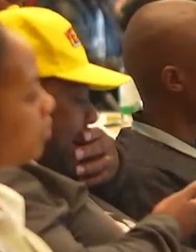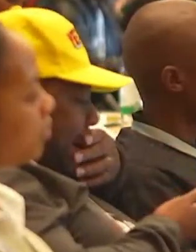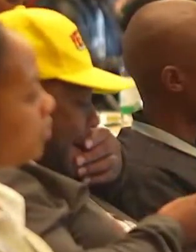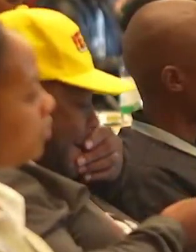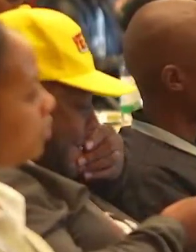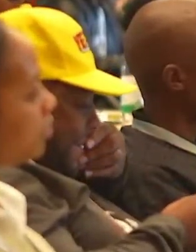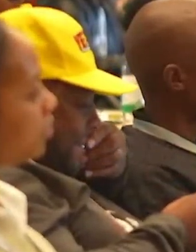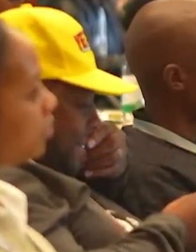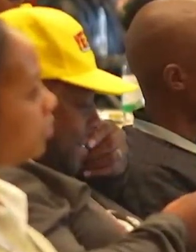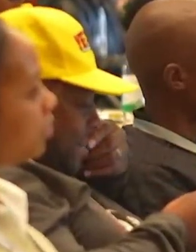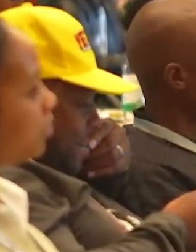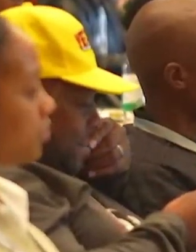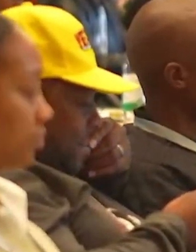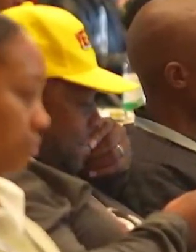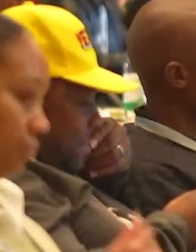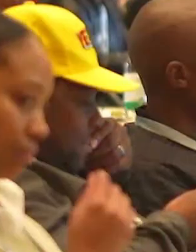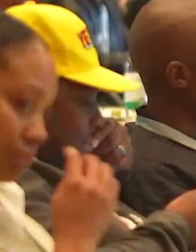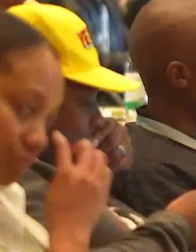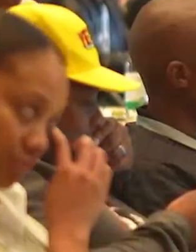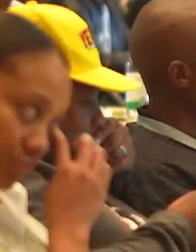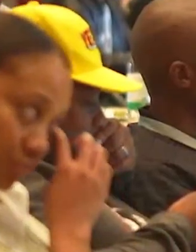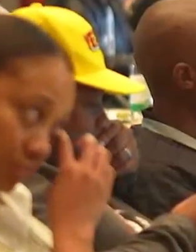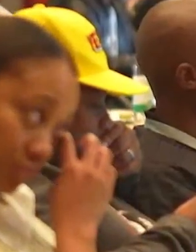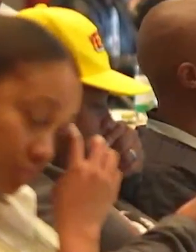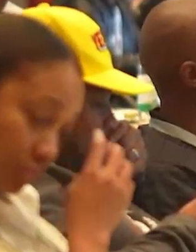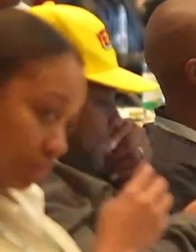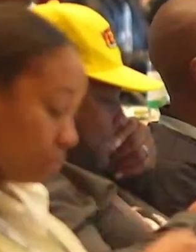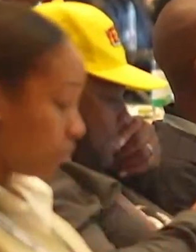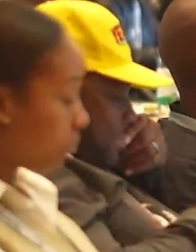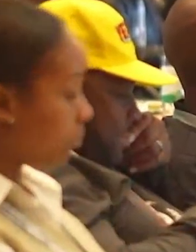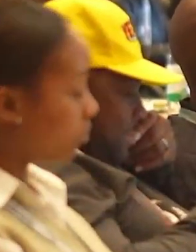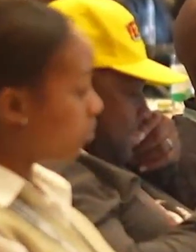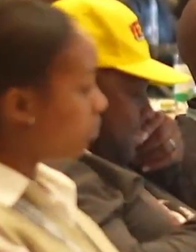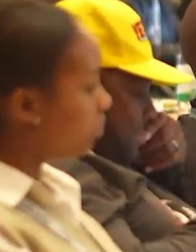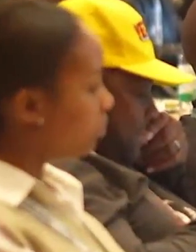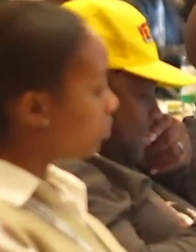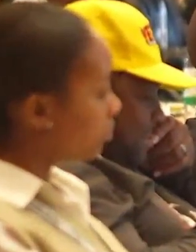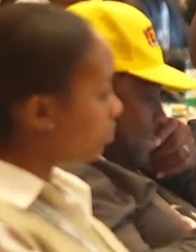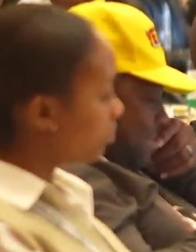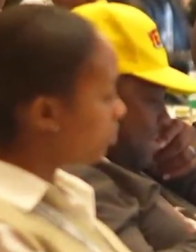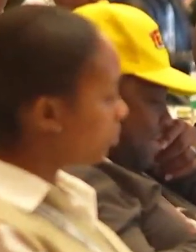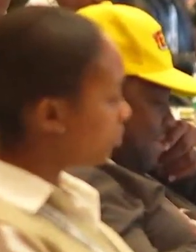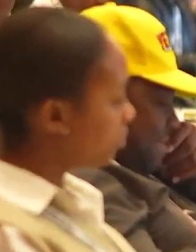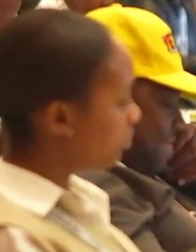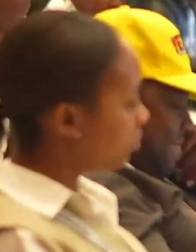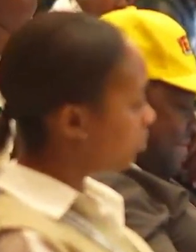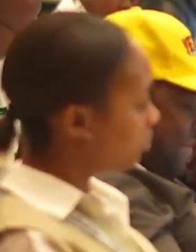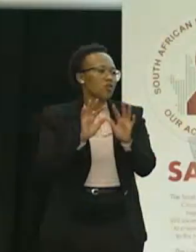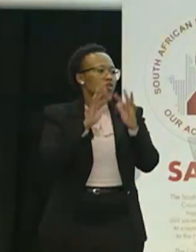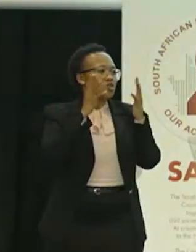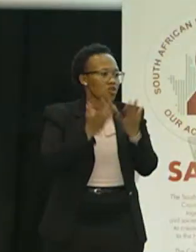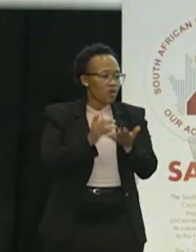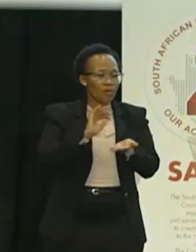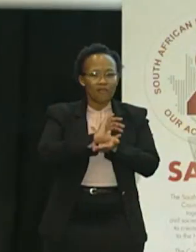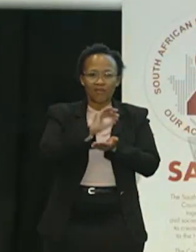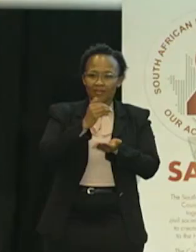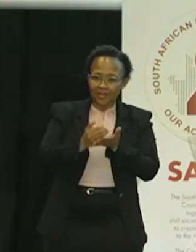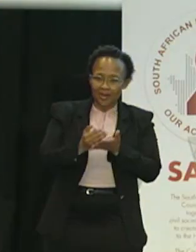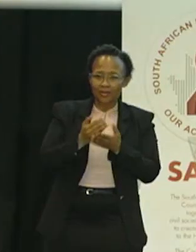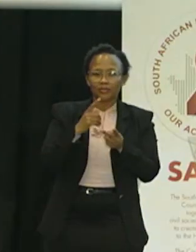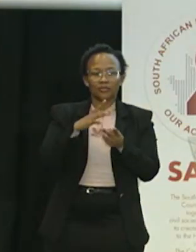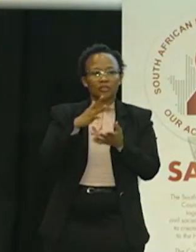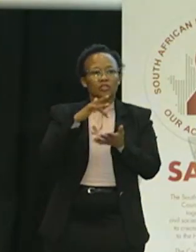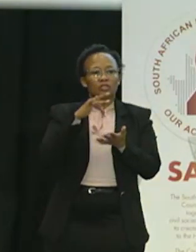quality drop-in centers like Pop-In, like Harmless, like Bereka Girl, Global Fund drop-in